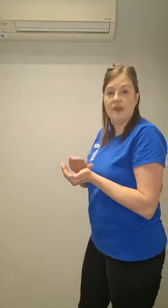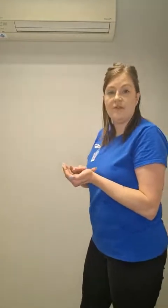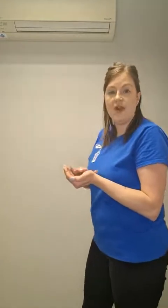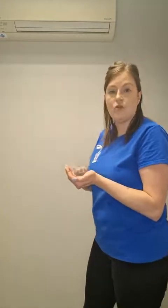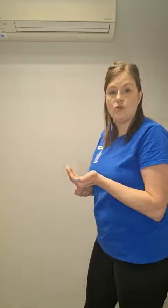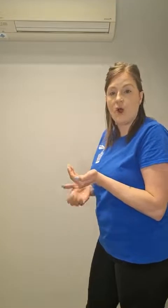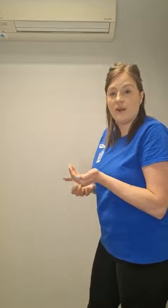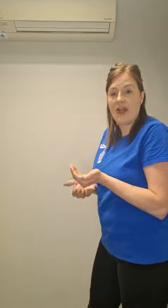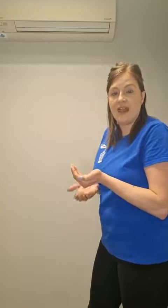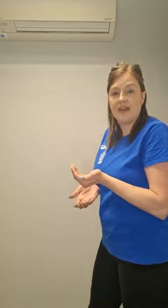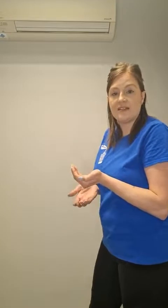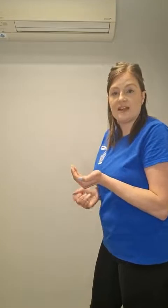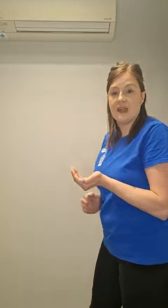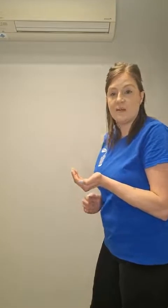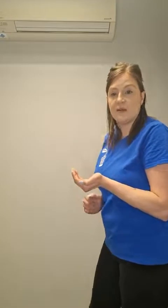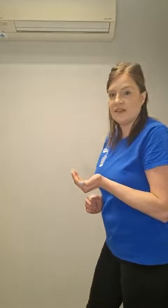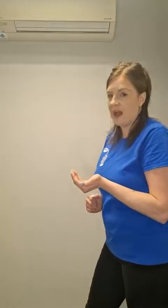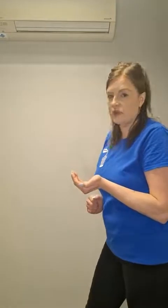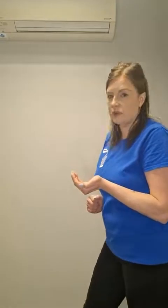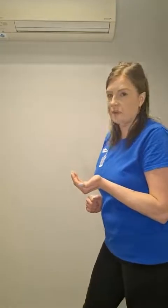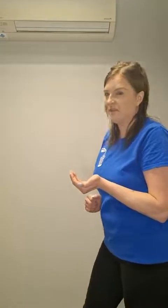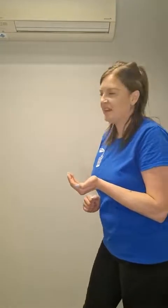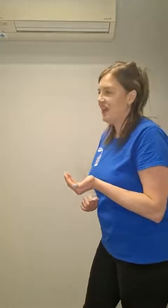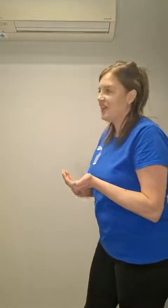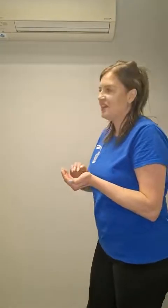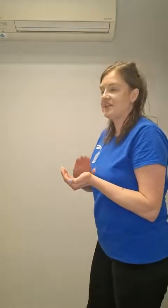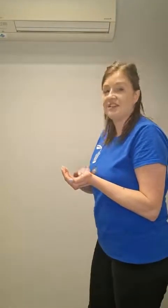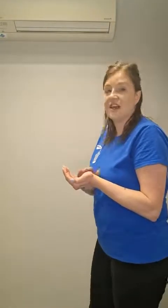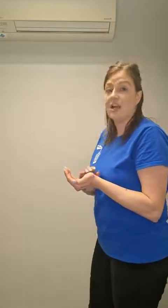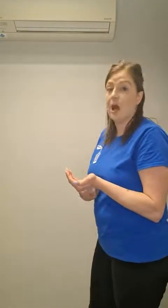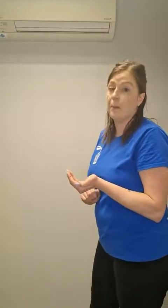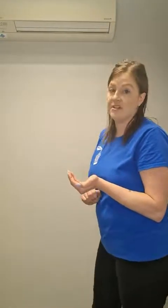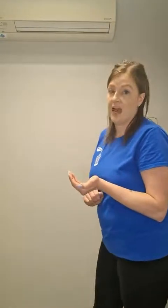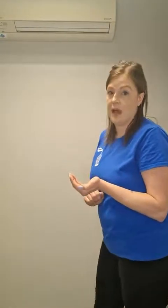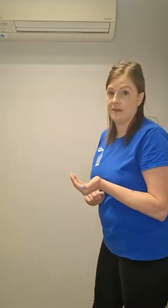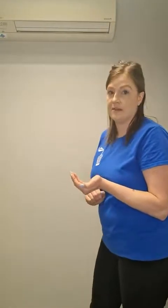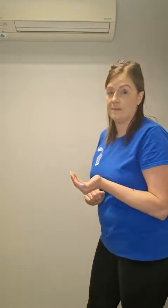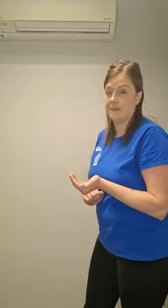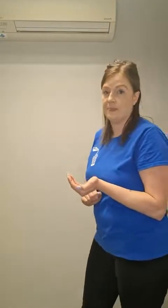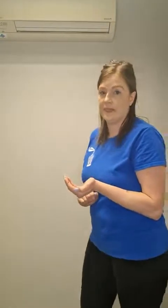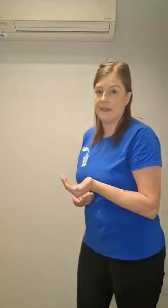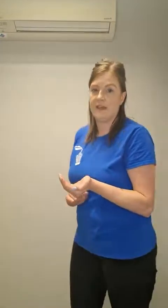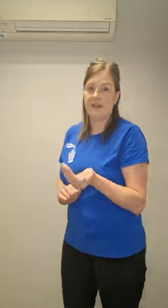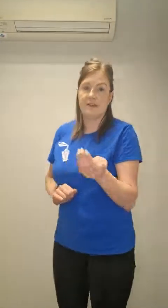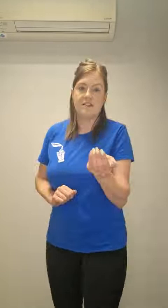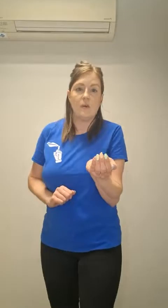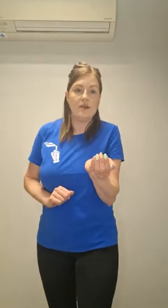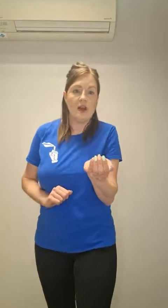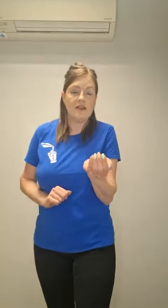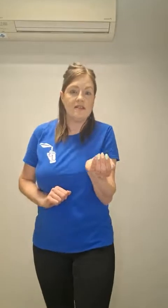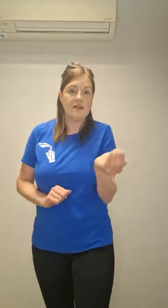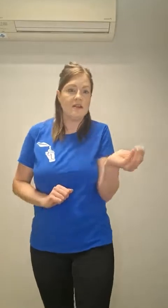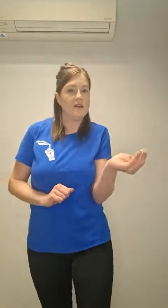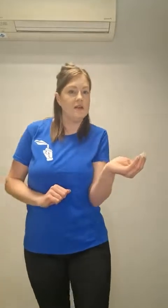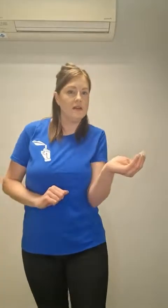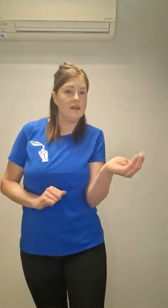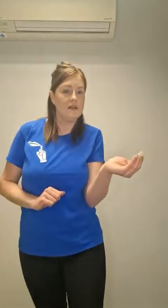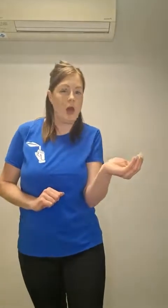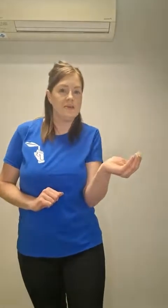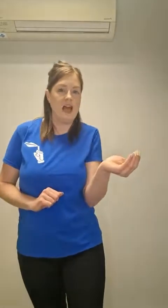there that you can't let any escape at all. This is then a cupped hand, so a nice cupped hand.